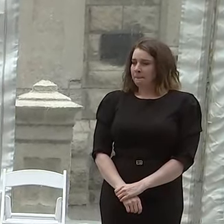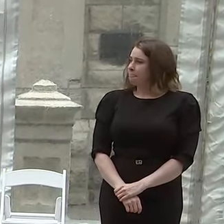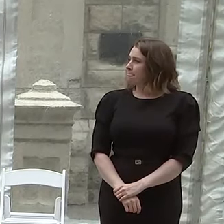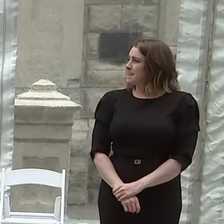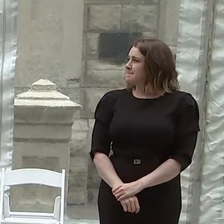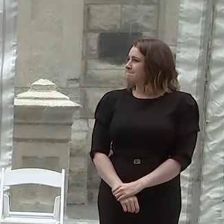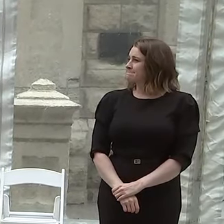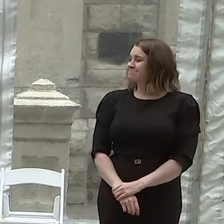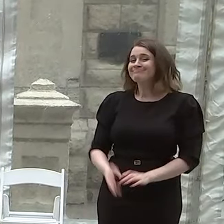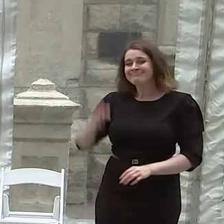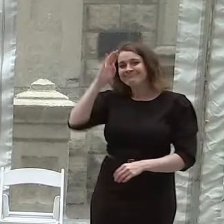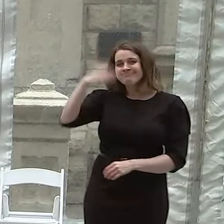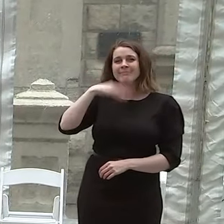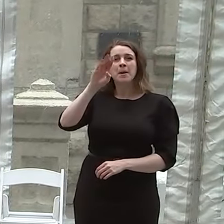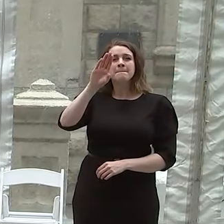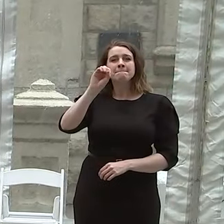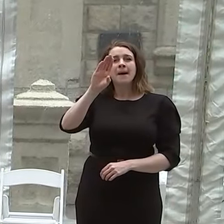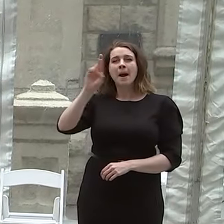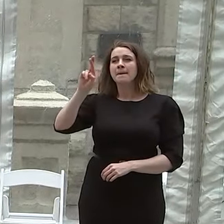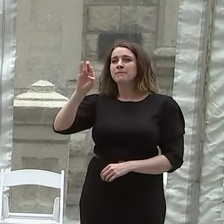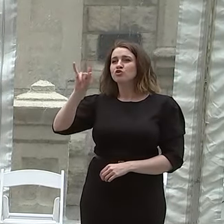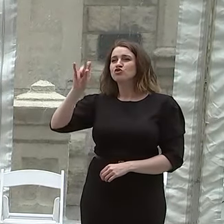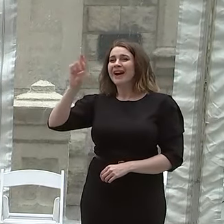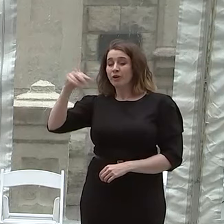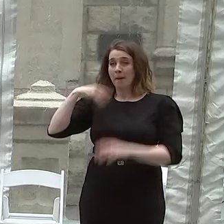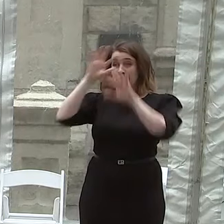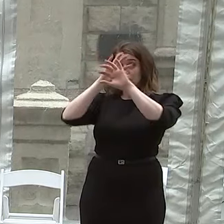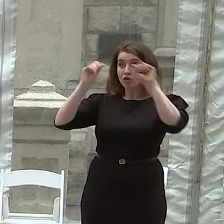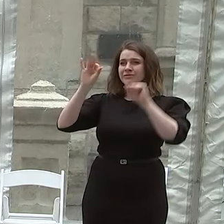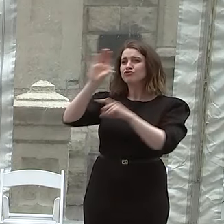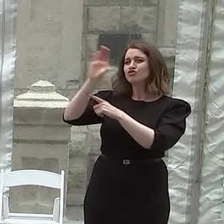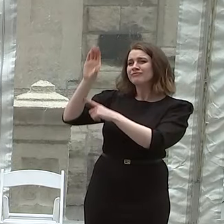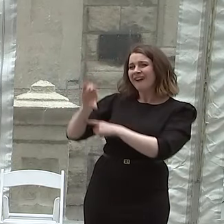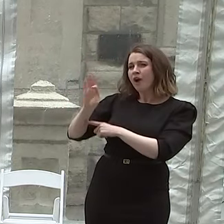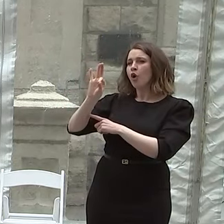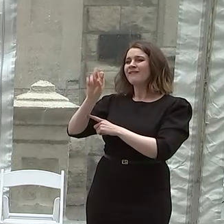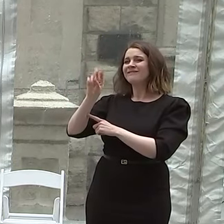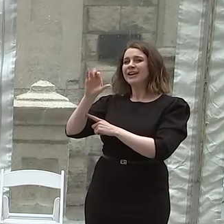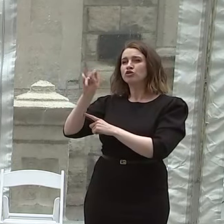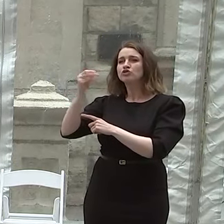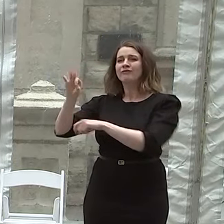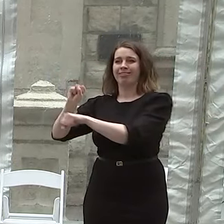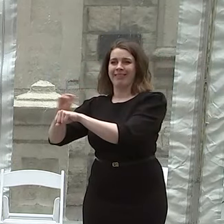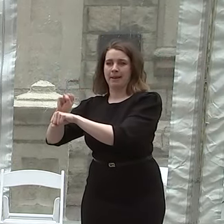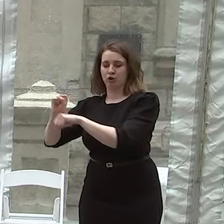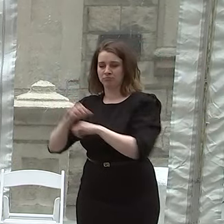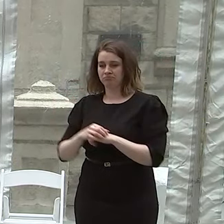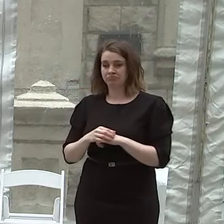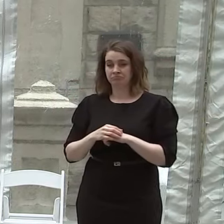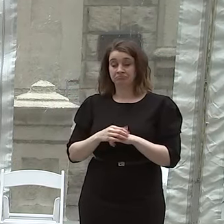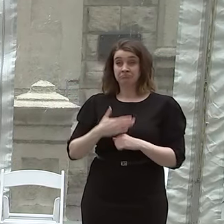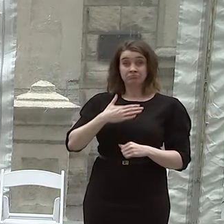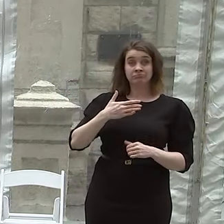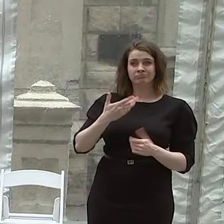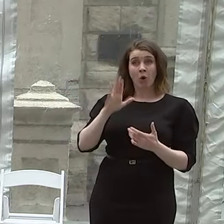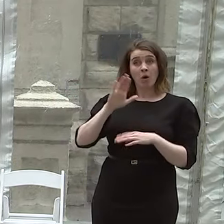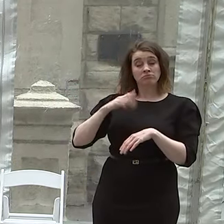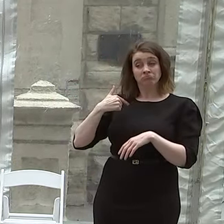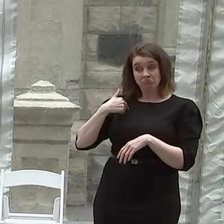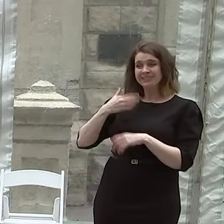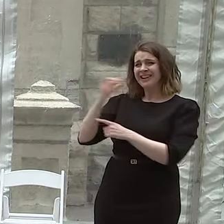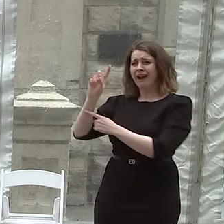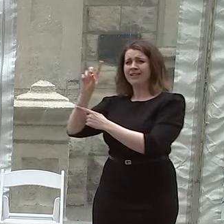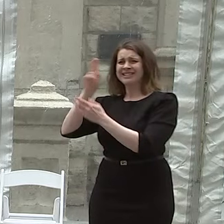Good afternoon. My name is Bob Ryder. I'm President of the Chicago Federation of Labor. On behalf of myself and Secretary Treasurer